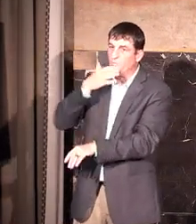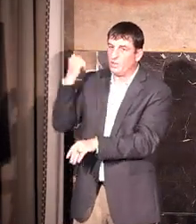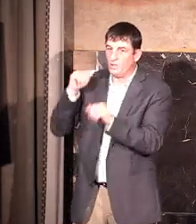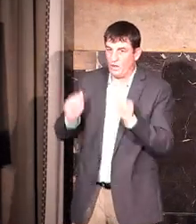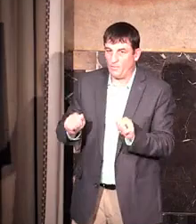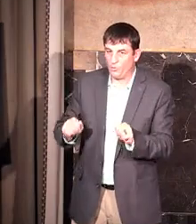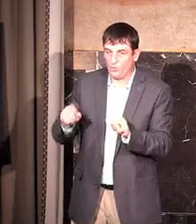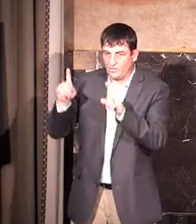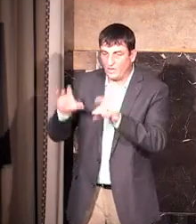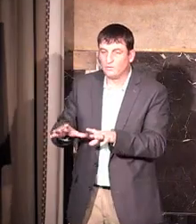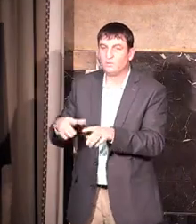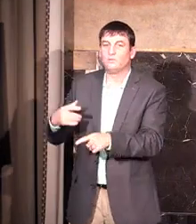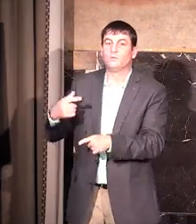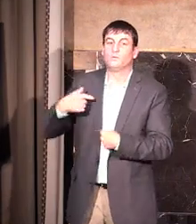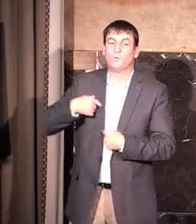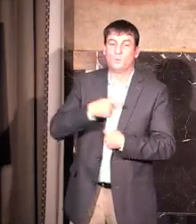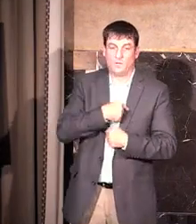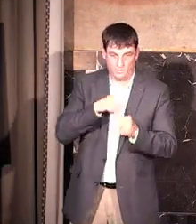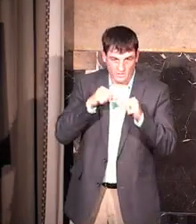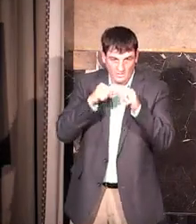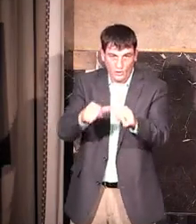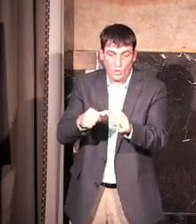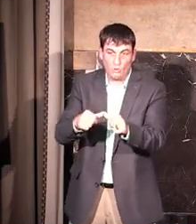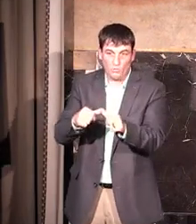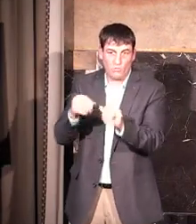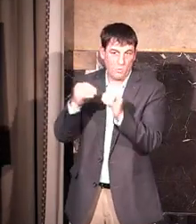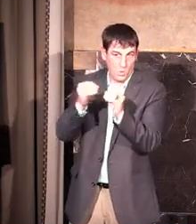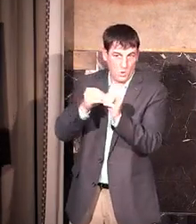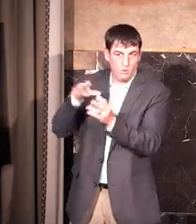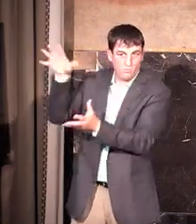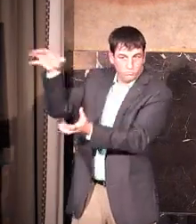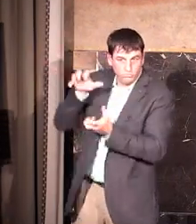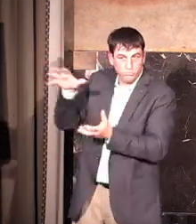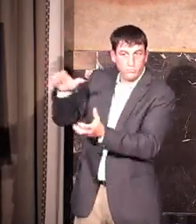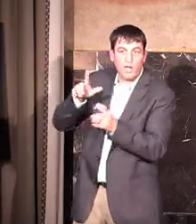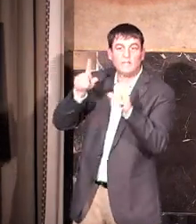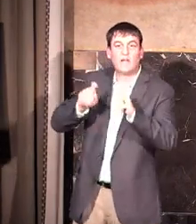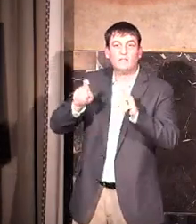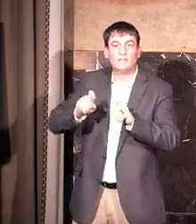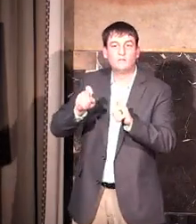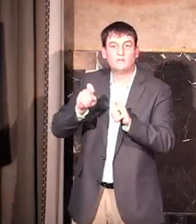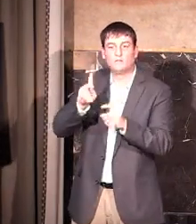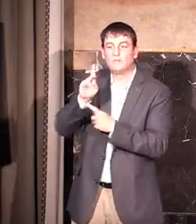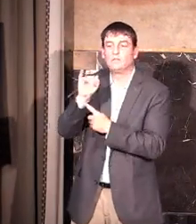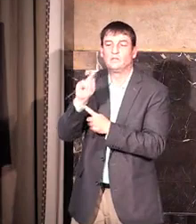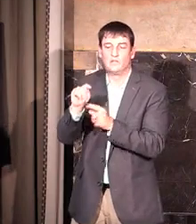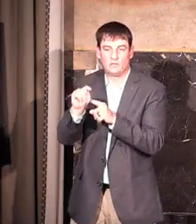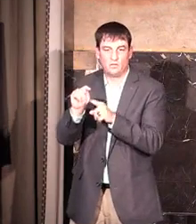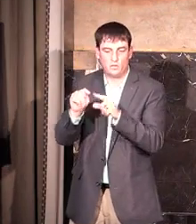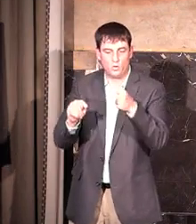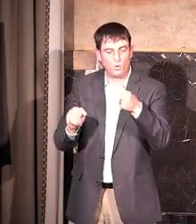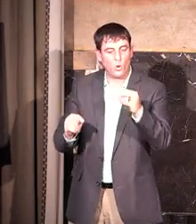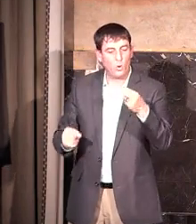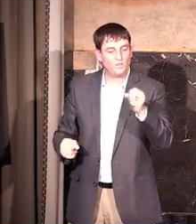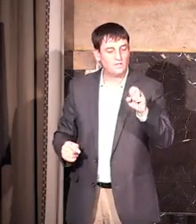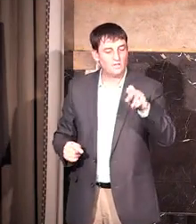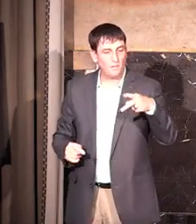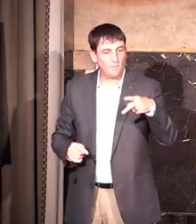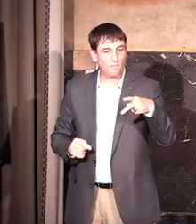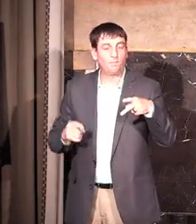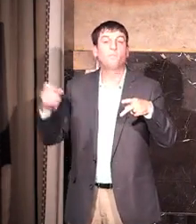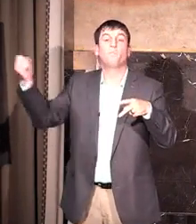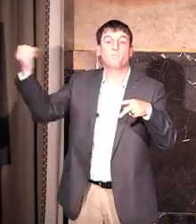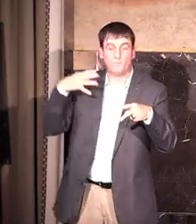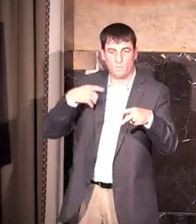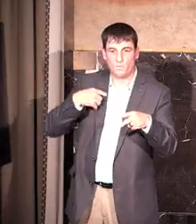receive additional test collection kits, for example. This morning at GOSEP at the UCG meeting, well over